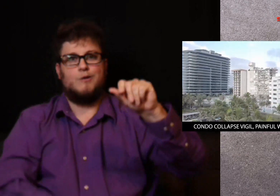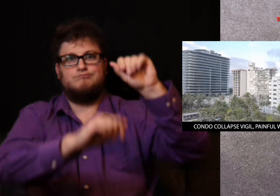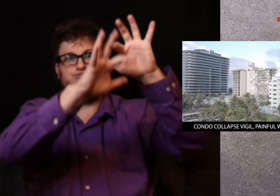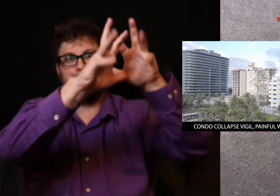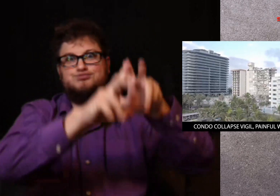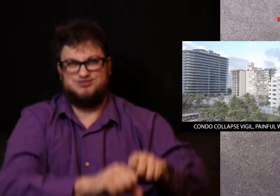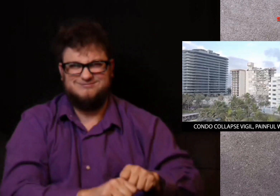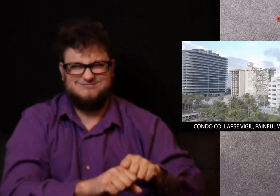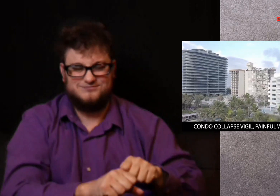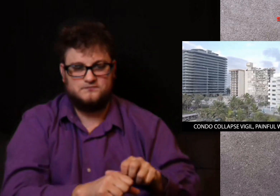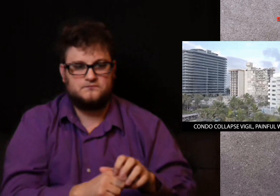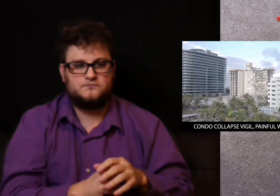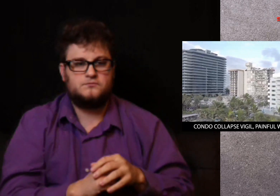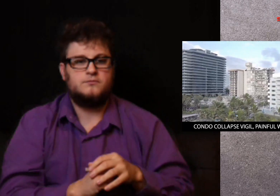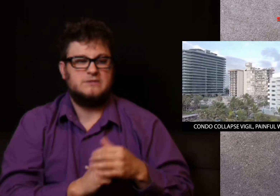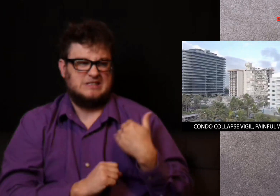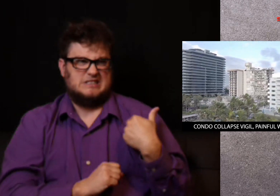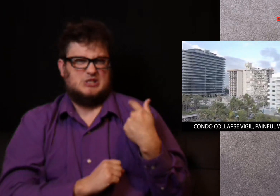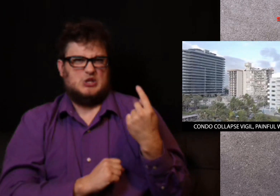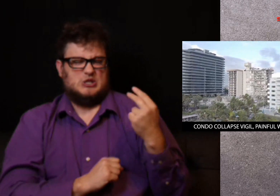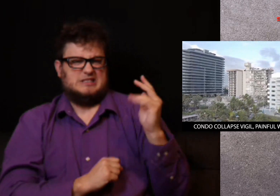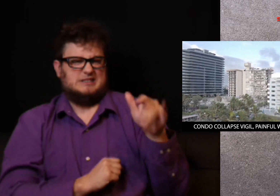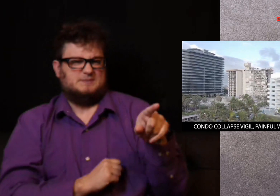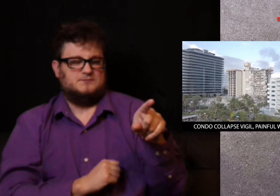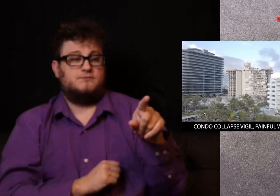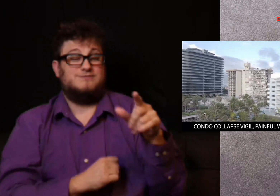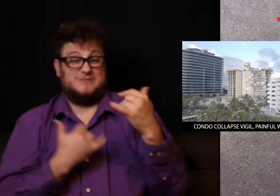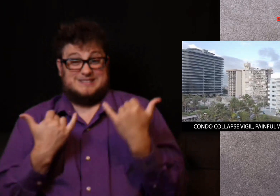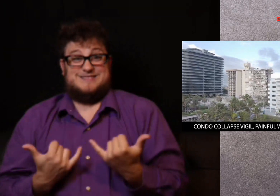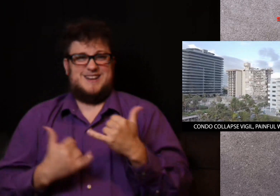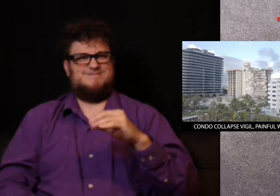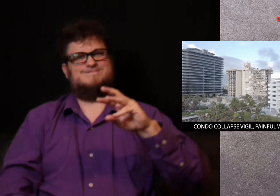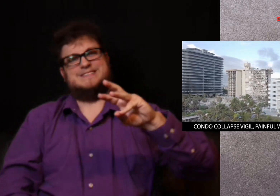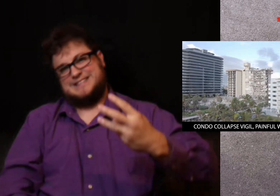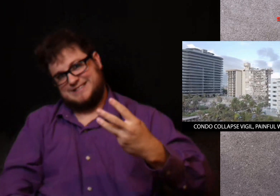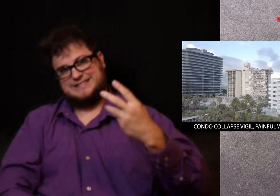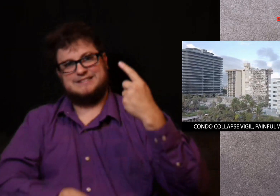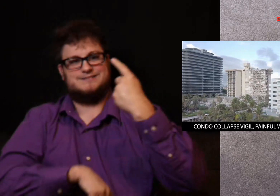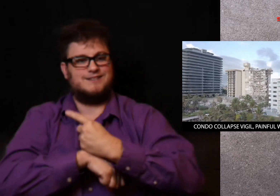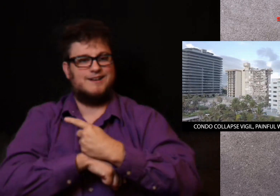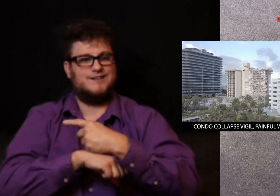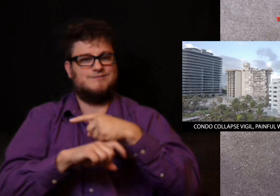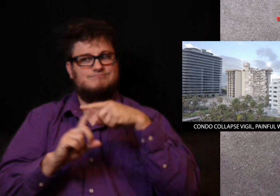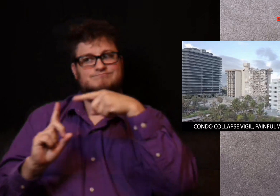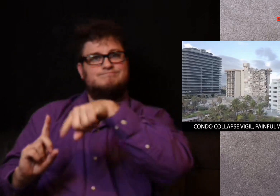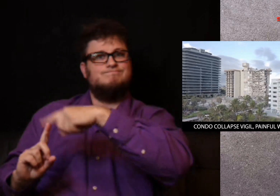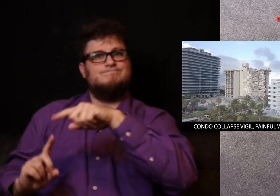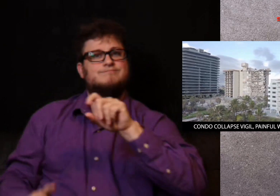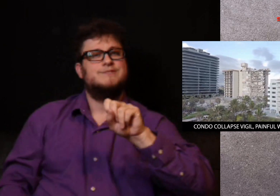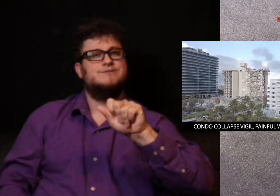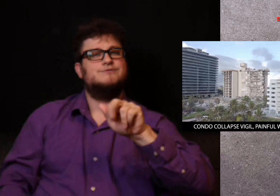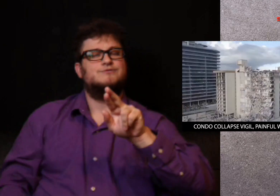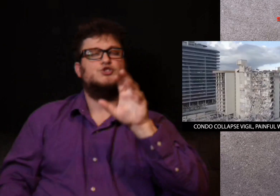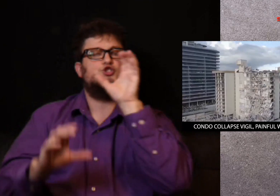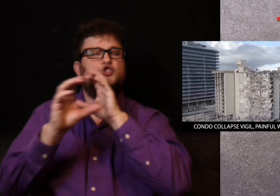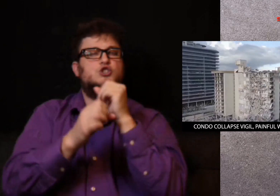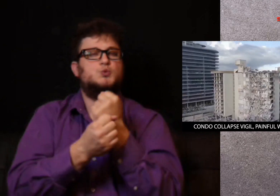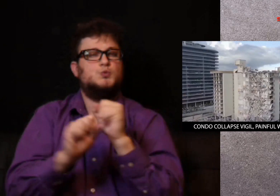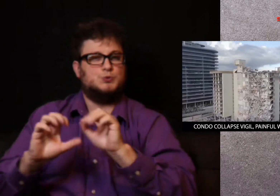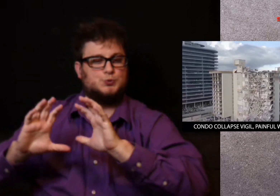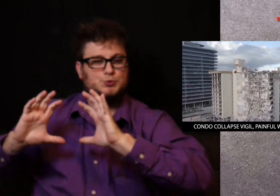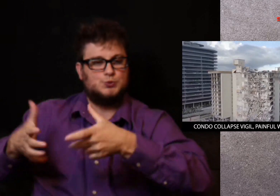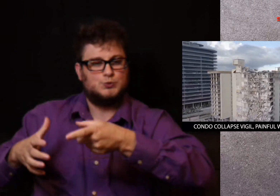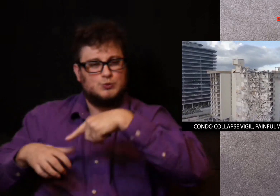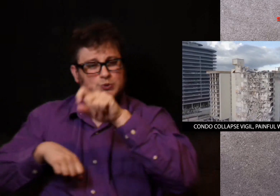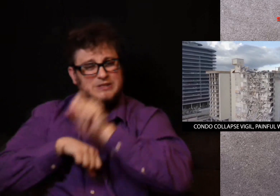The search and rescue effort at the site of the Surfside, Florida condo collapse is